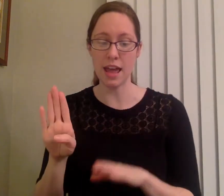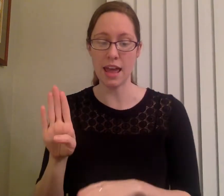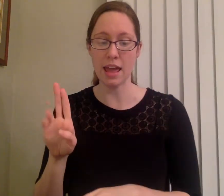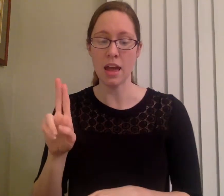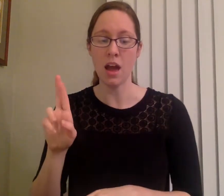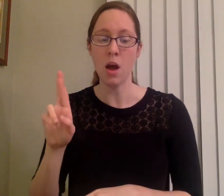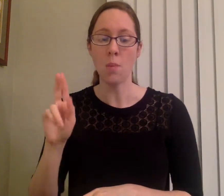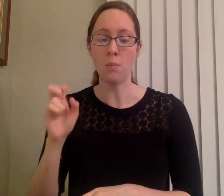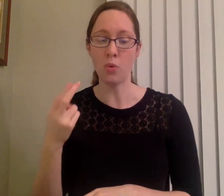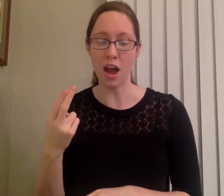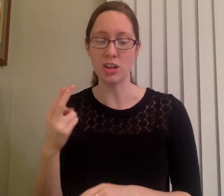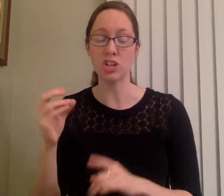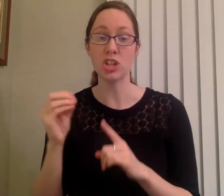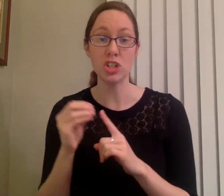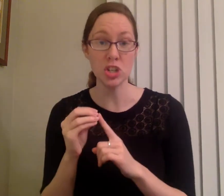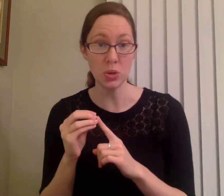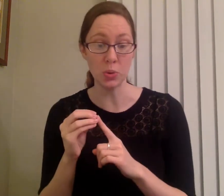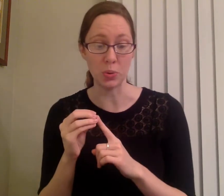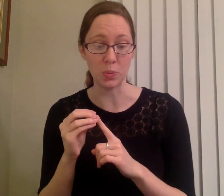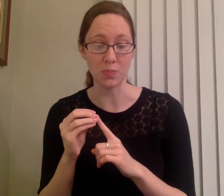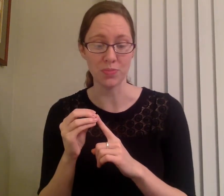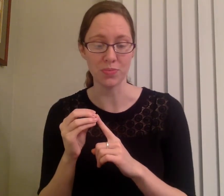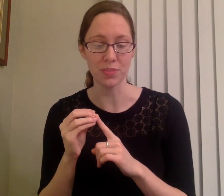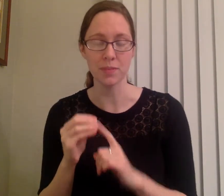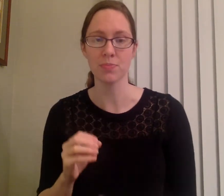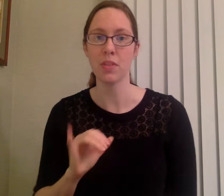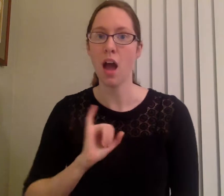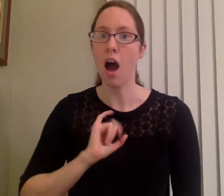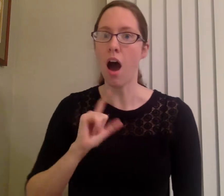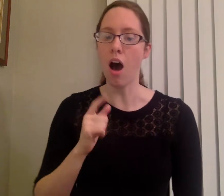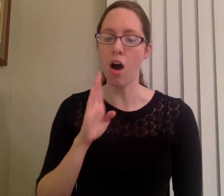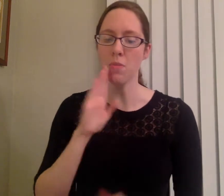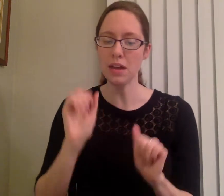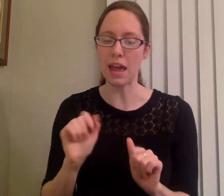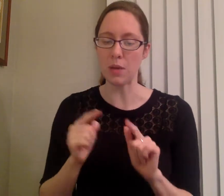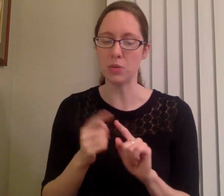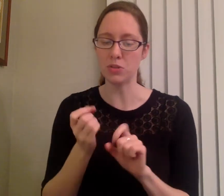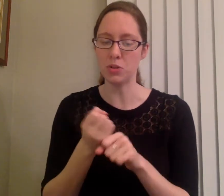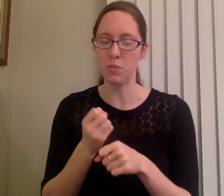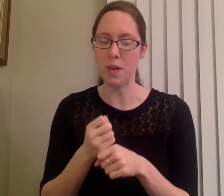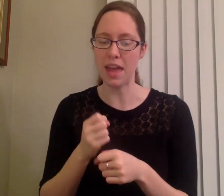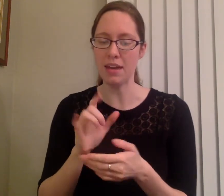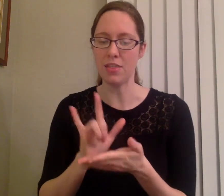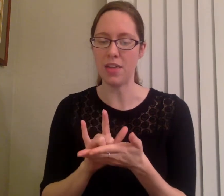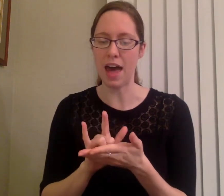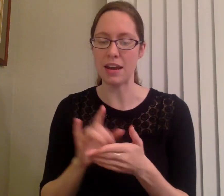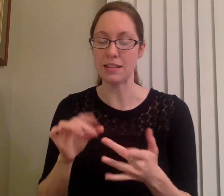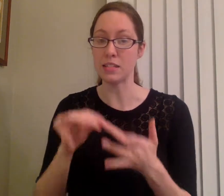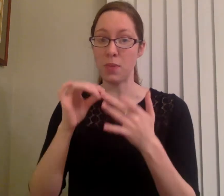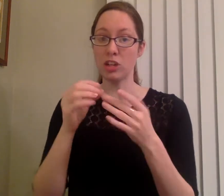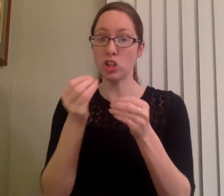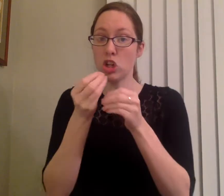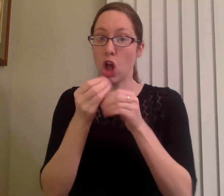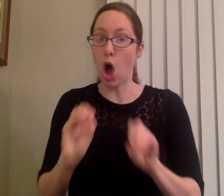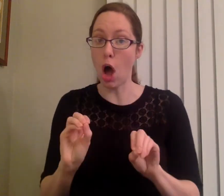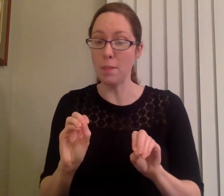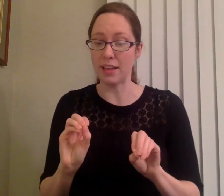Sunday brunch too. I'll be able to make that special